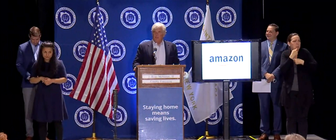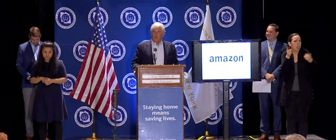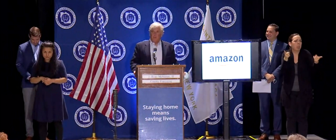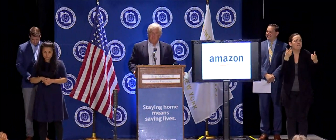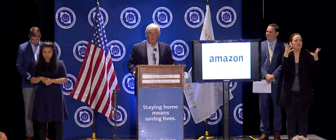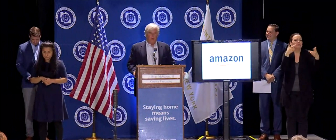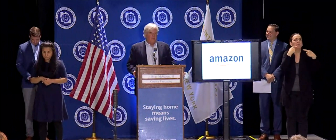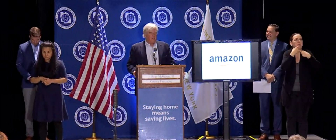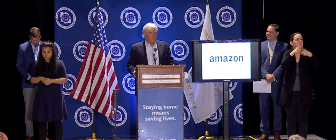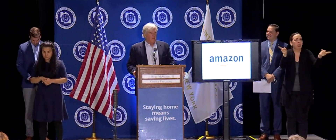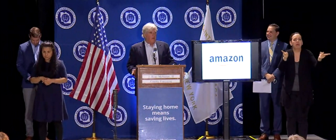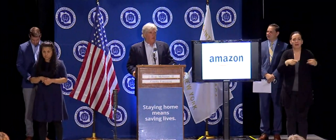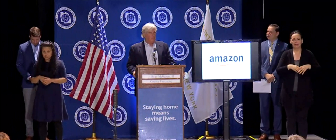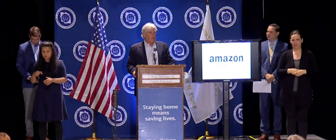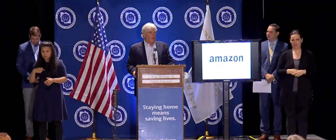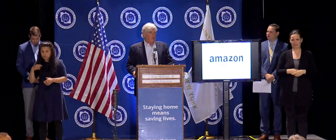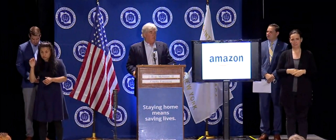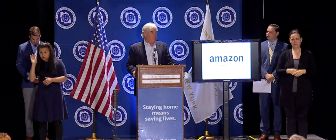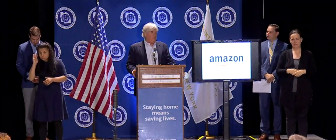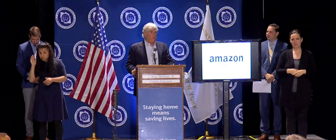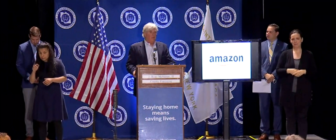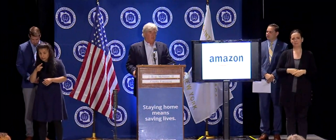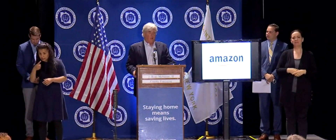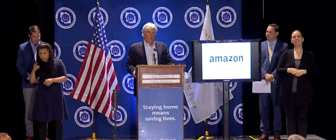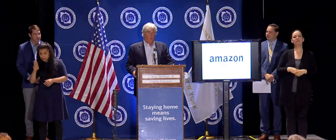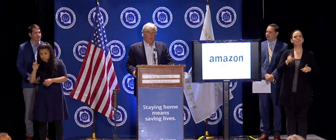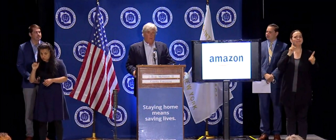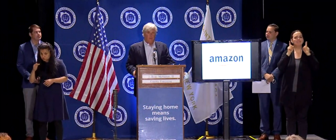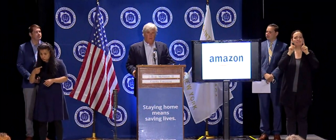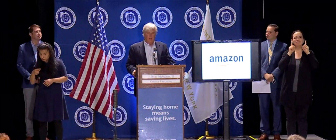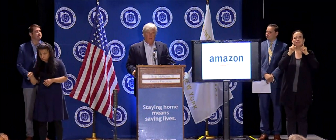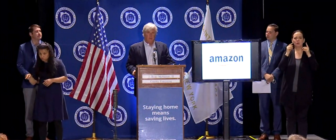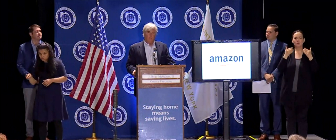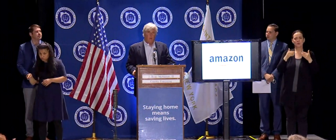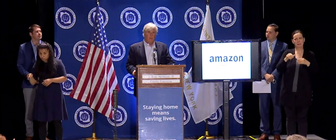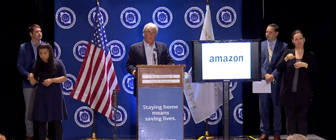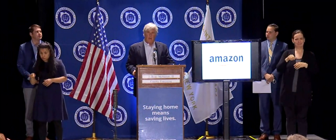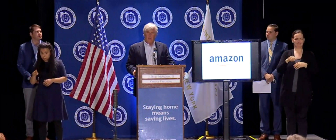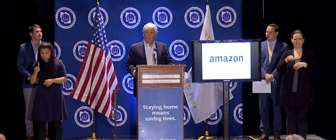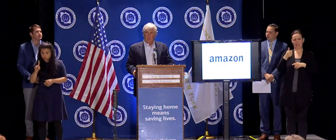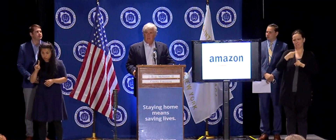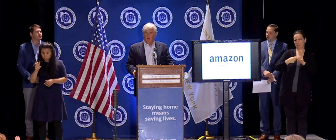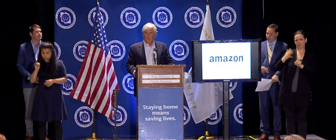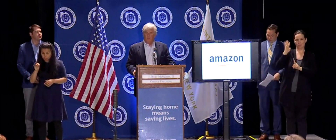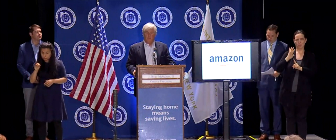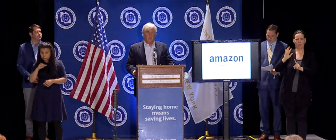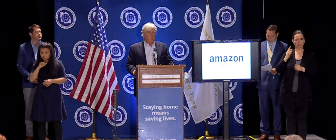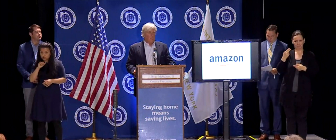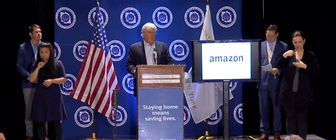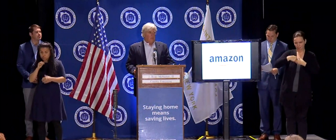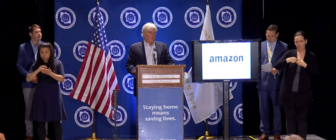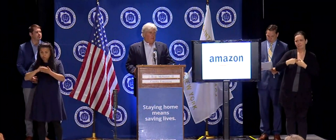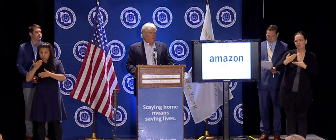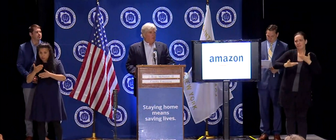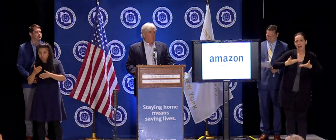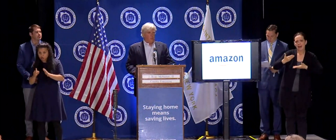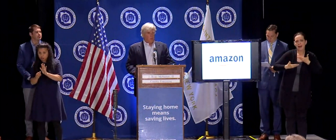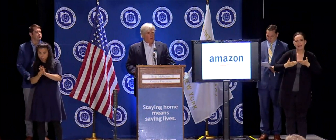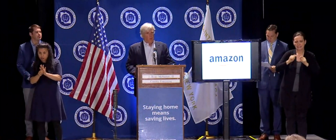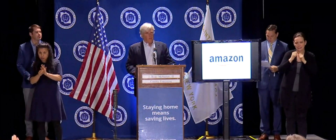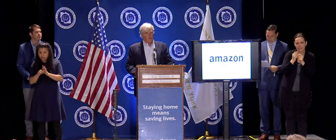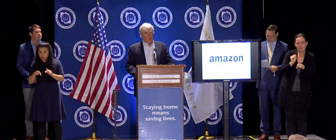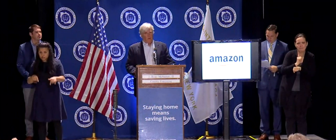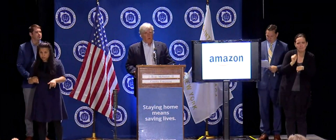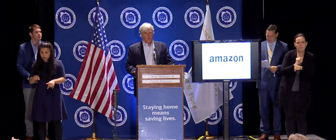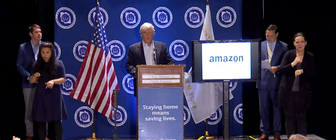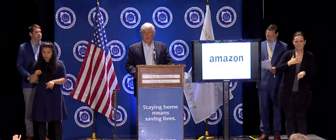Well, I first heard about this project about maybe 10 months ago when I was invited to the county executive office, and it was like going to the